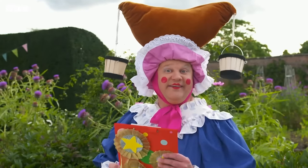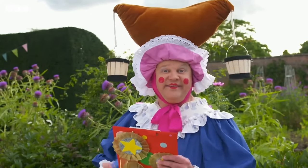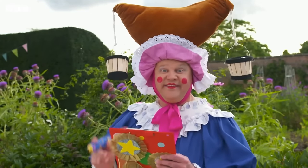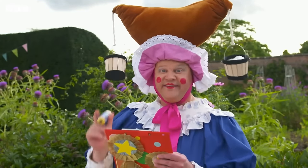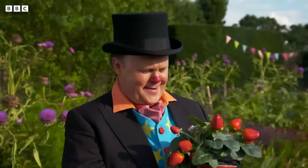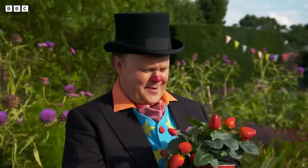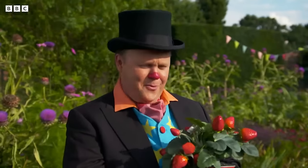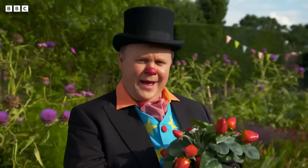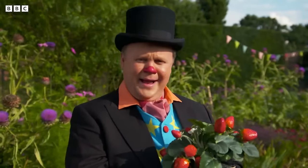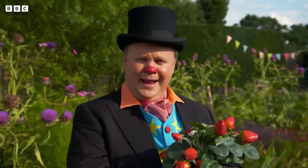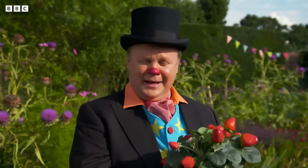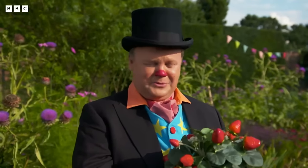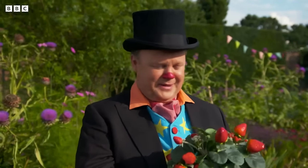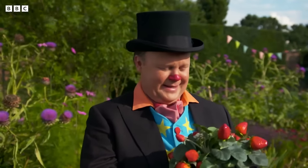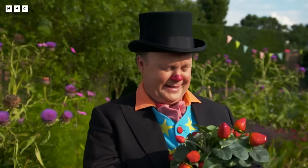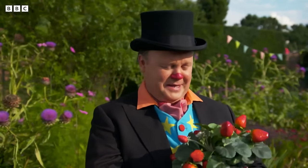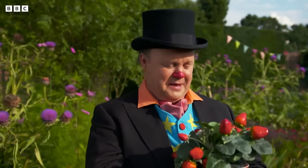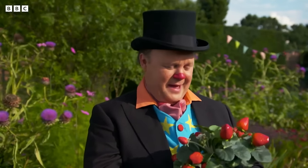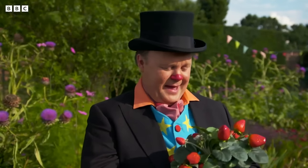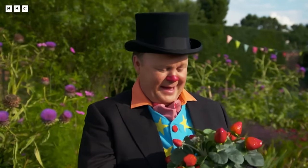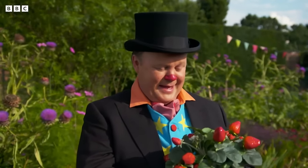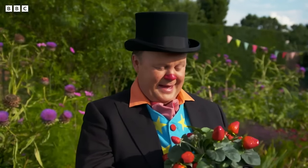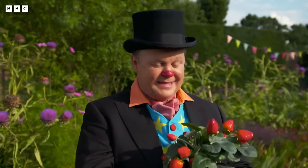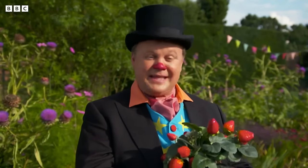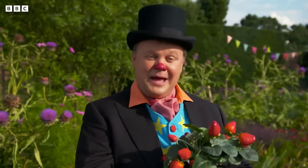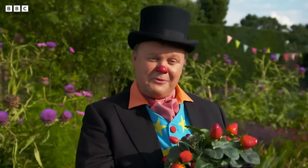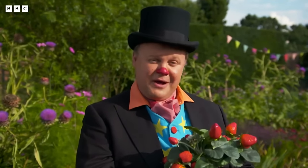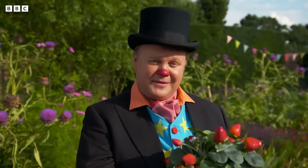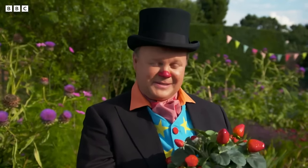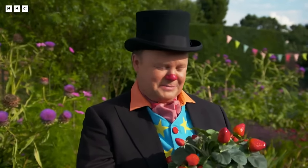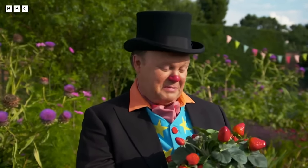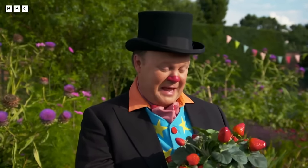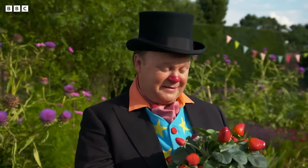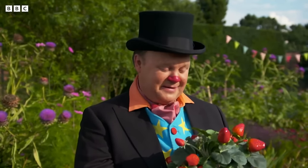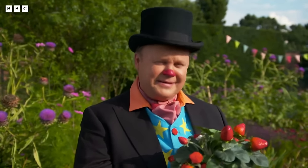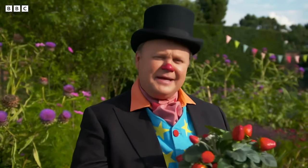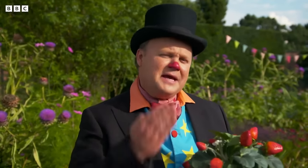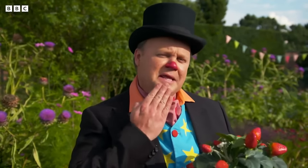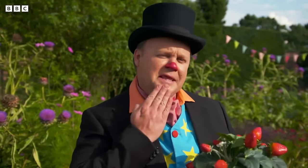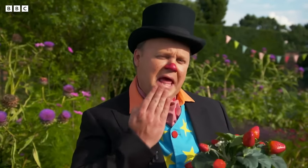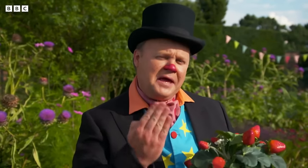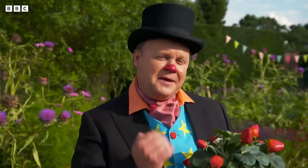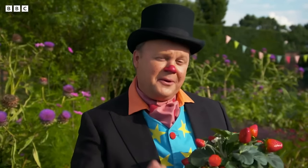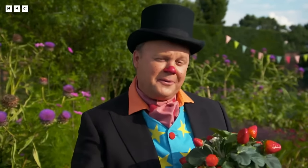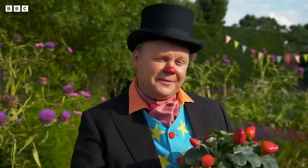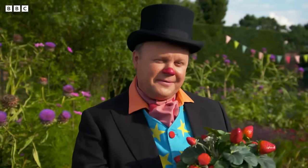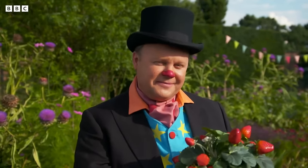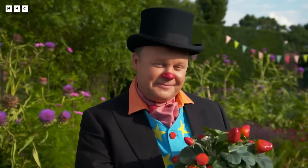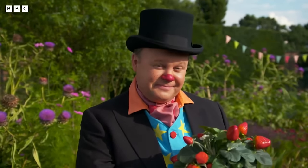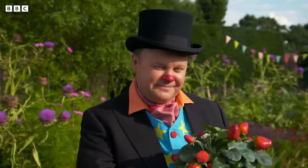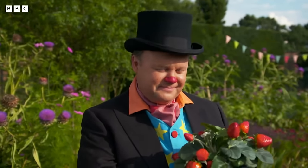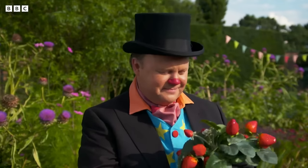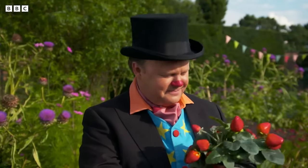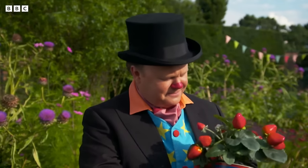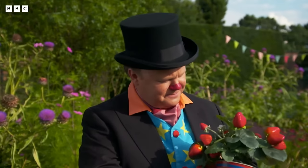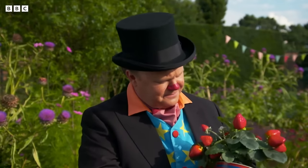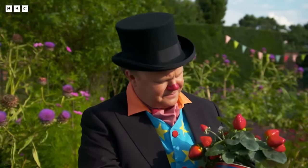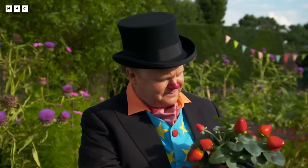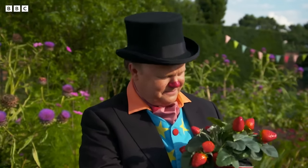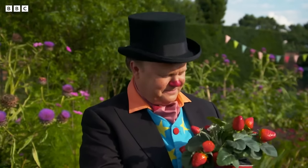pliant. Well, yes, they are rather splendid. Thank you. Well done, Lord Tumble.